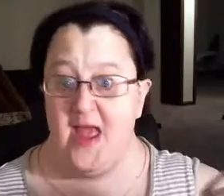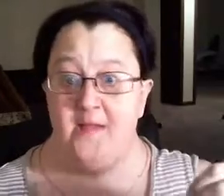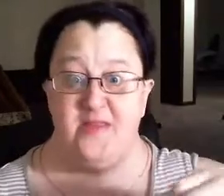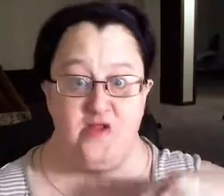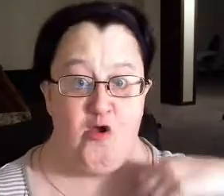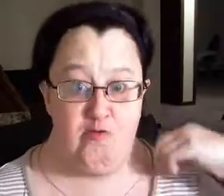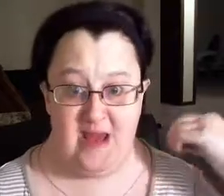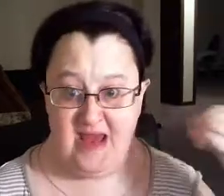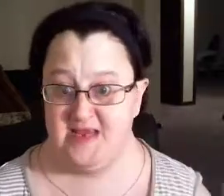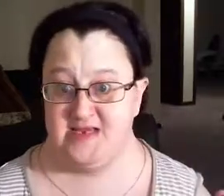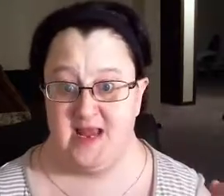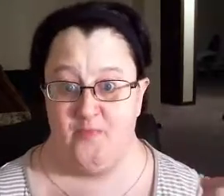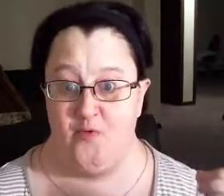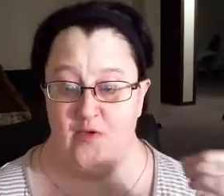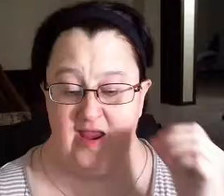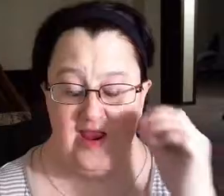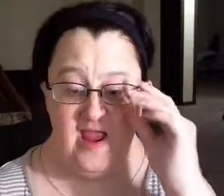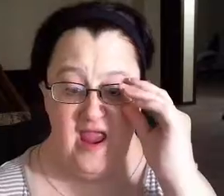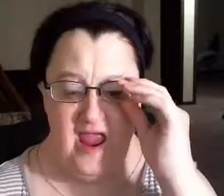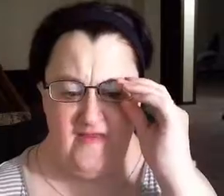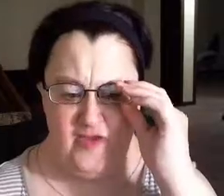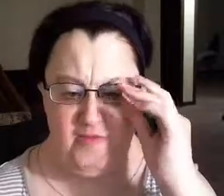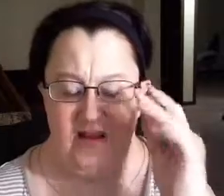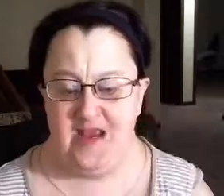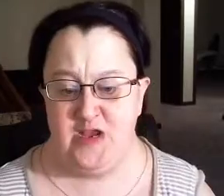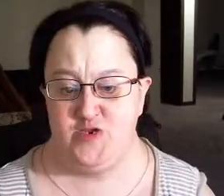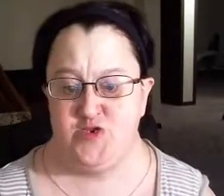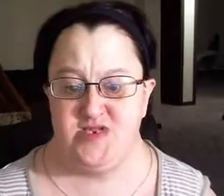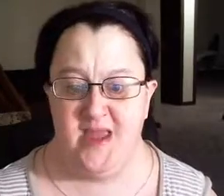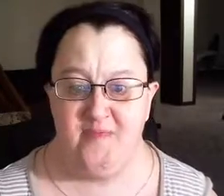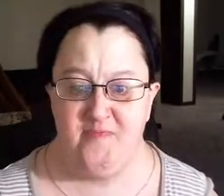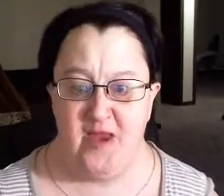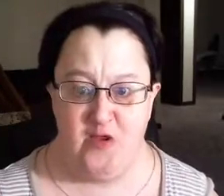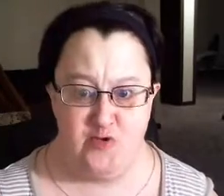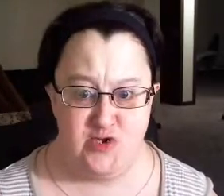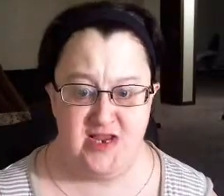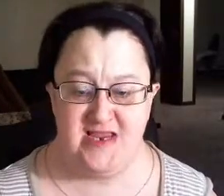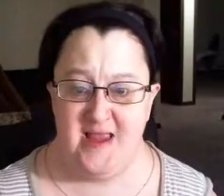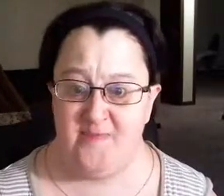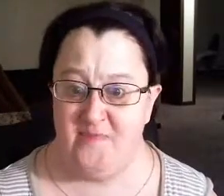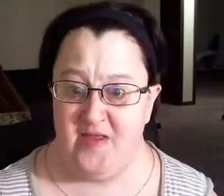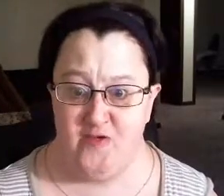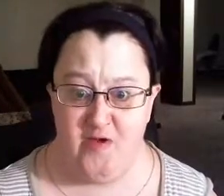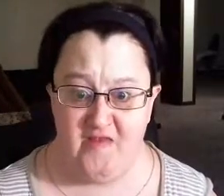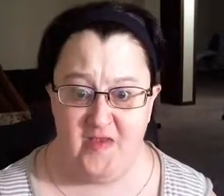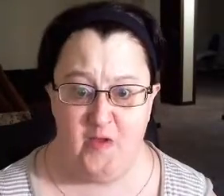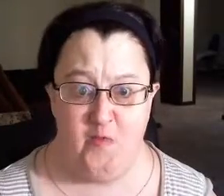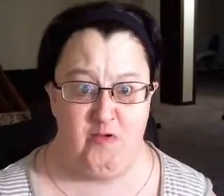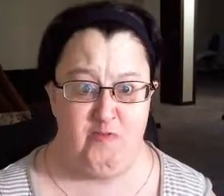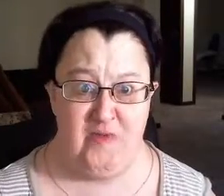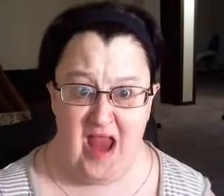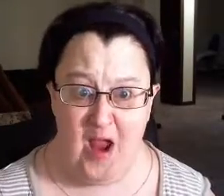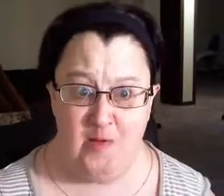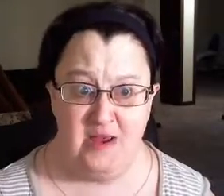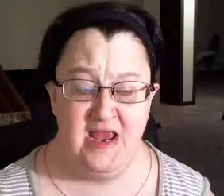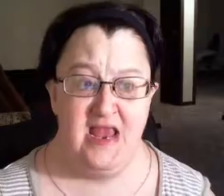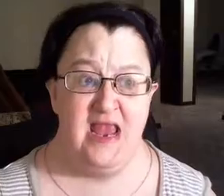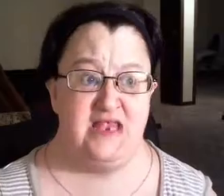up it's already getting to that point and the humidity just sapped my energy it sapped my strength it wears me out it